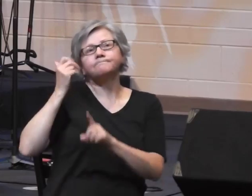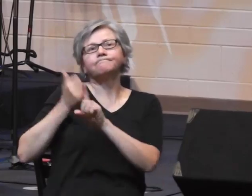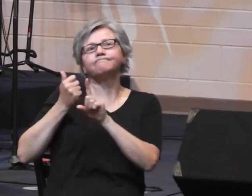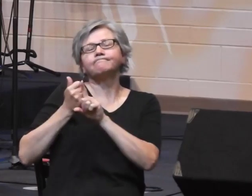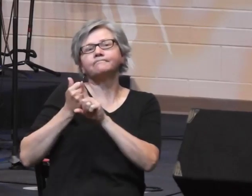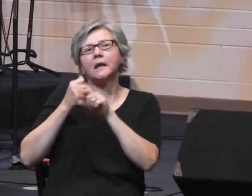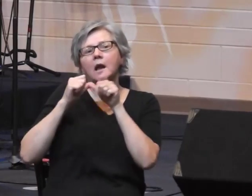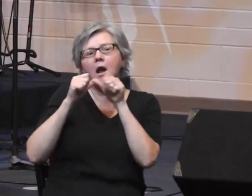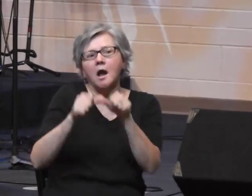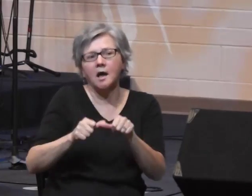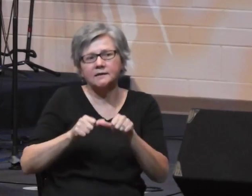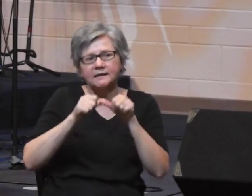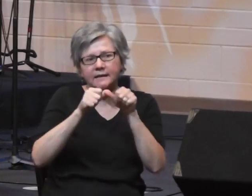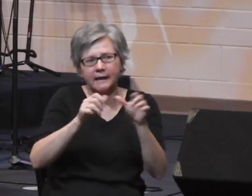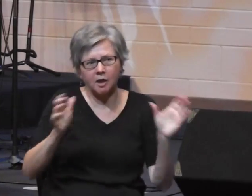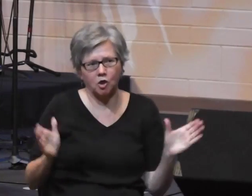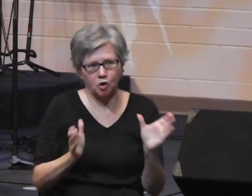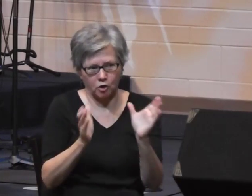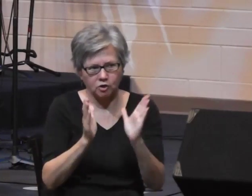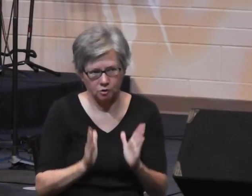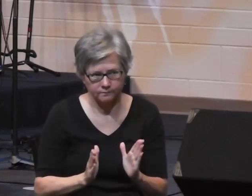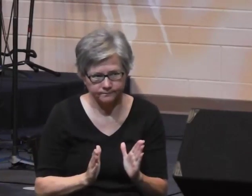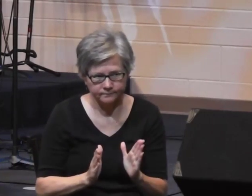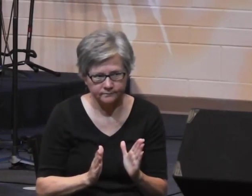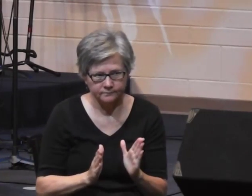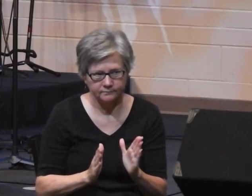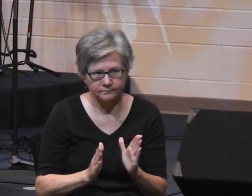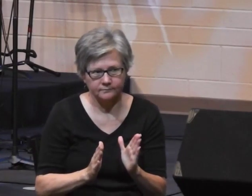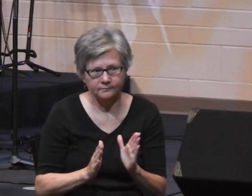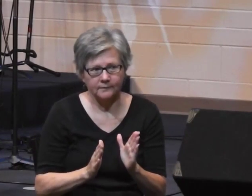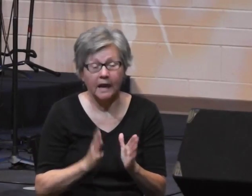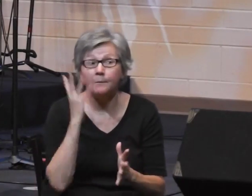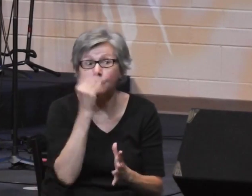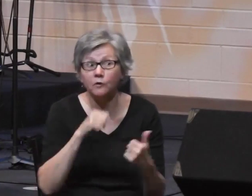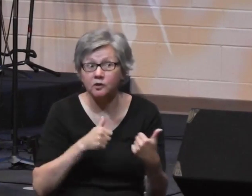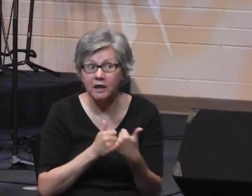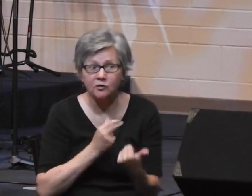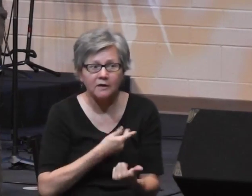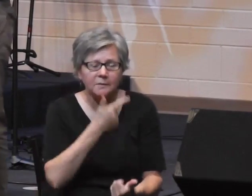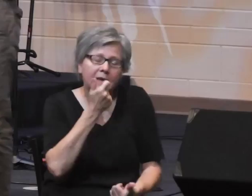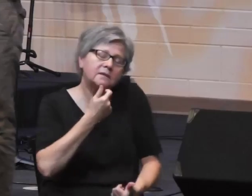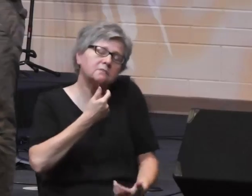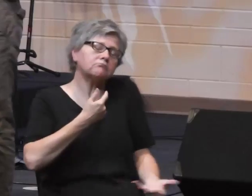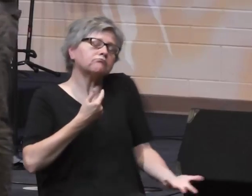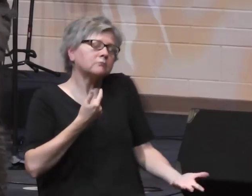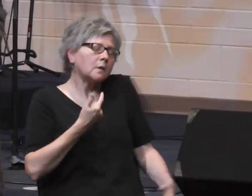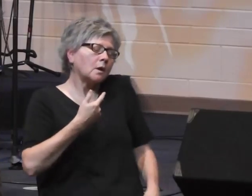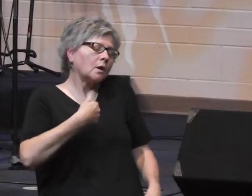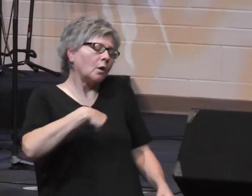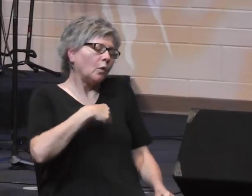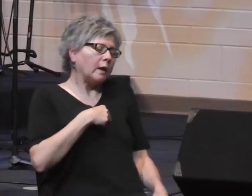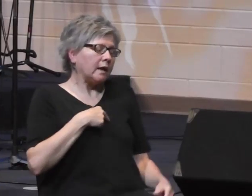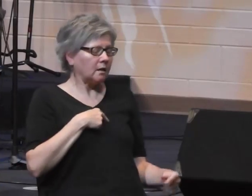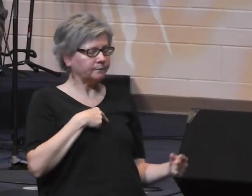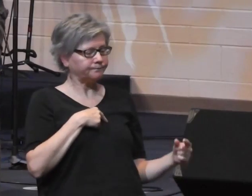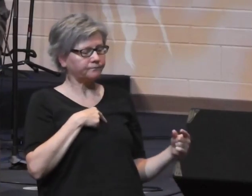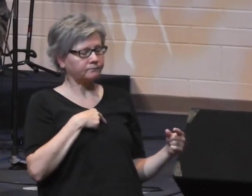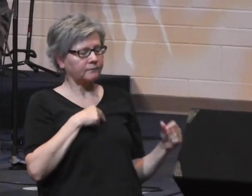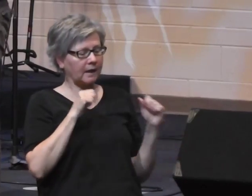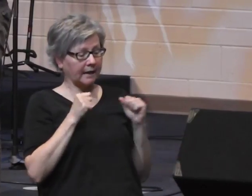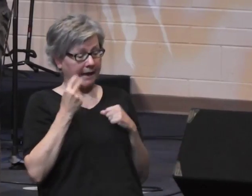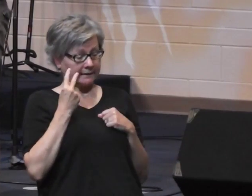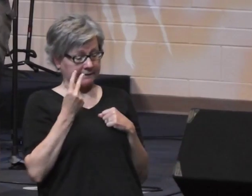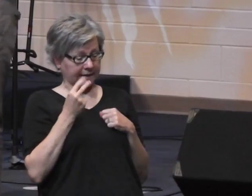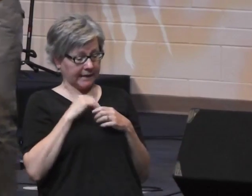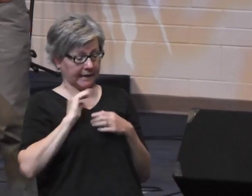constant encourager, and I think it's such a beautiful challenge to us as we consider in our own lives how we've